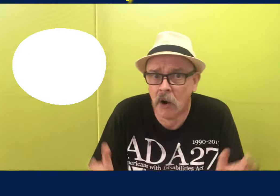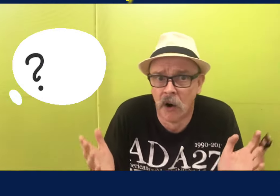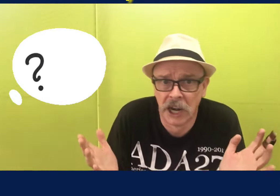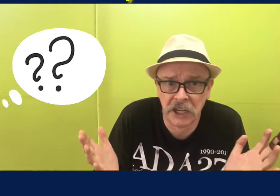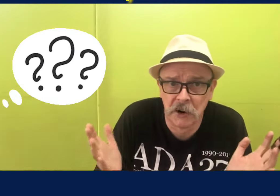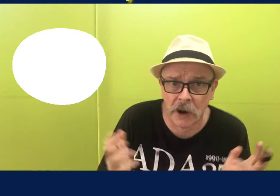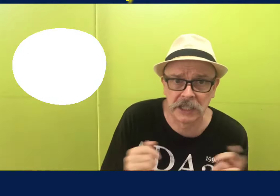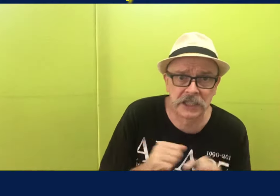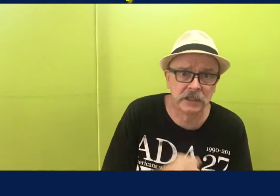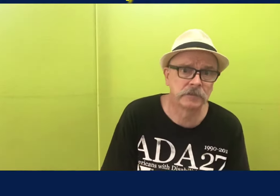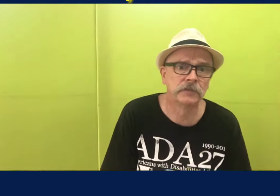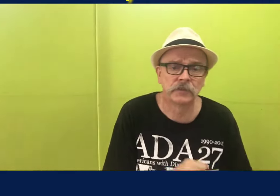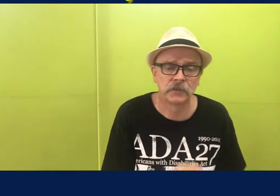What do you want?